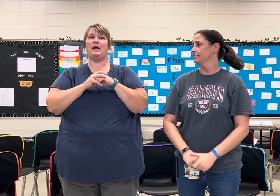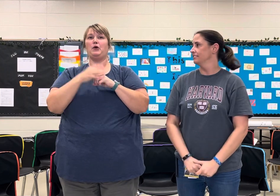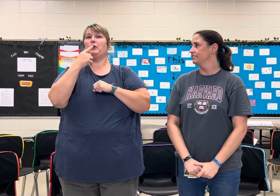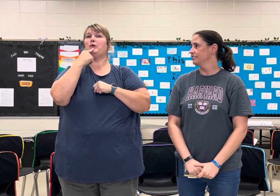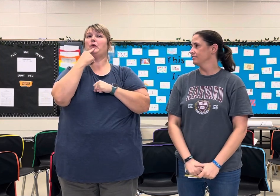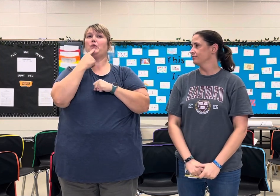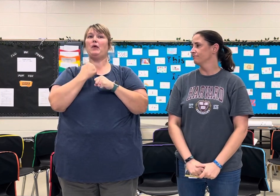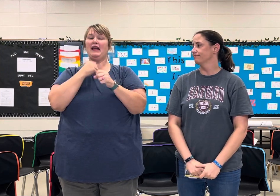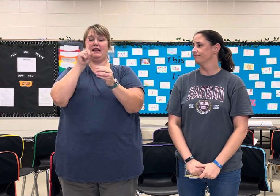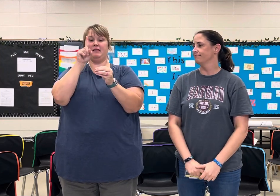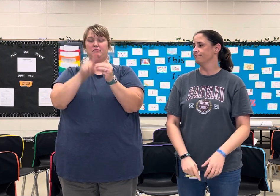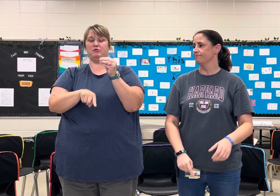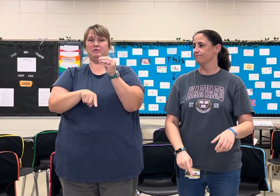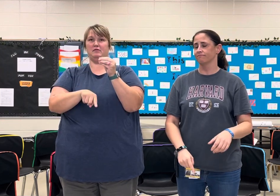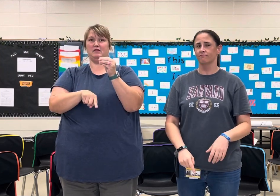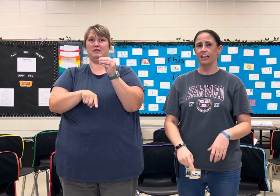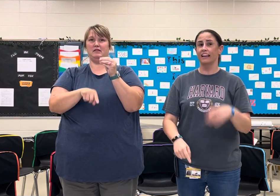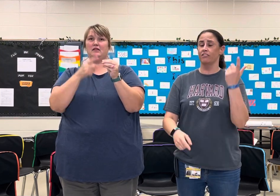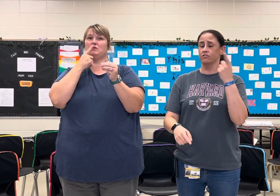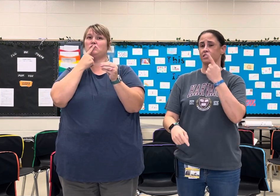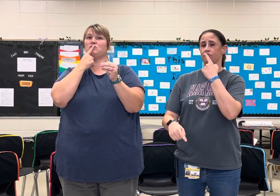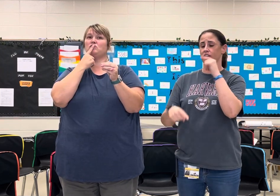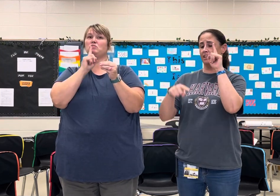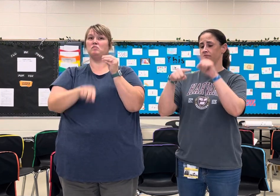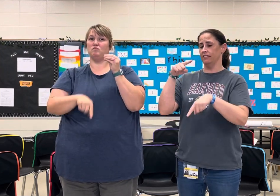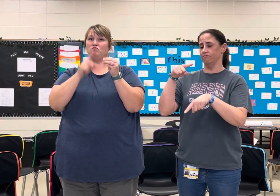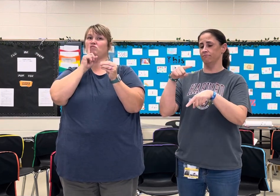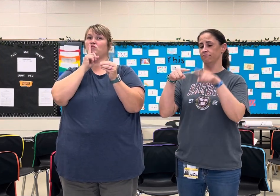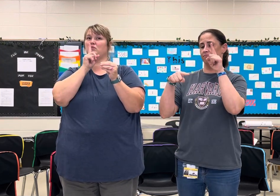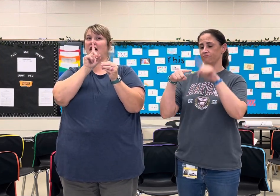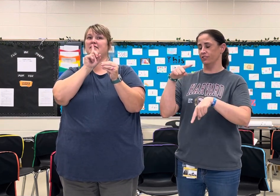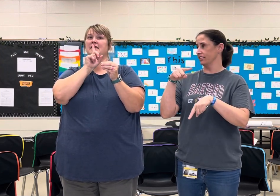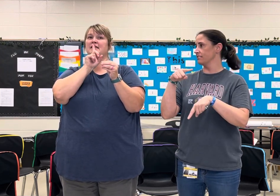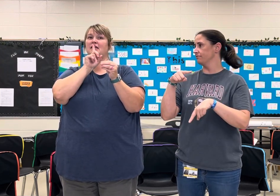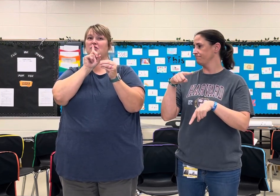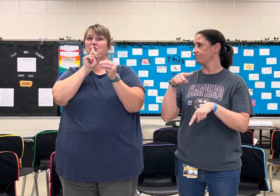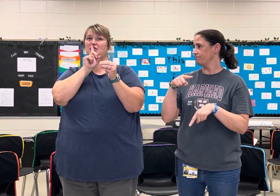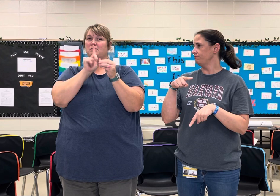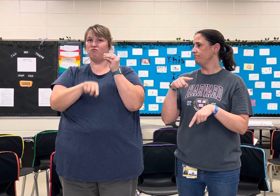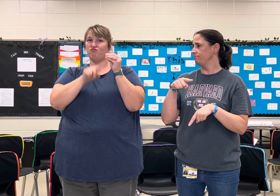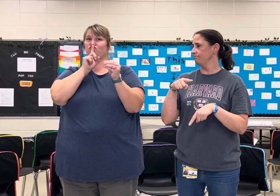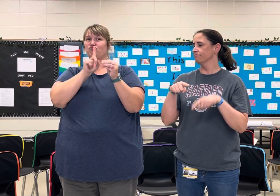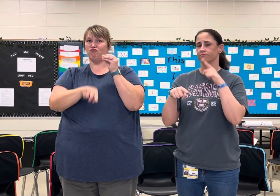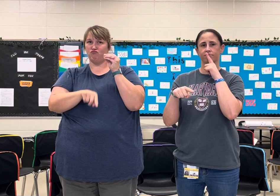Tomato. Red. And I've also seen red. I've For seen this. it also just.